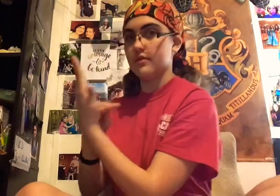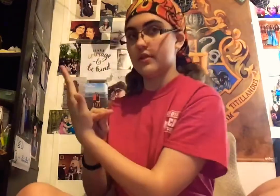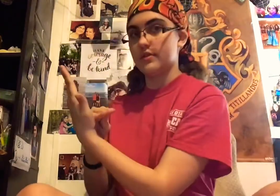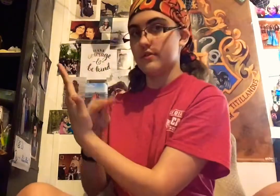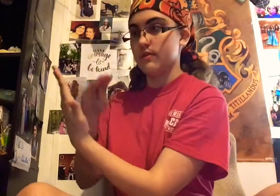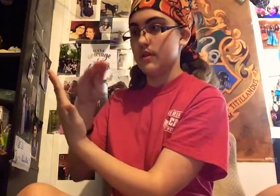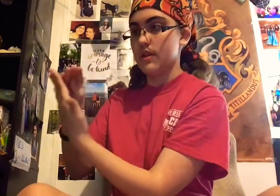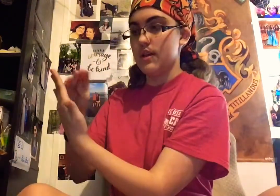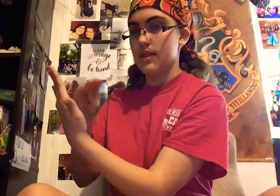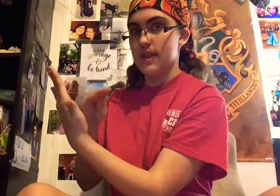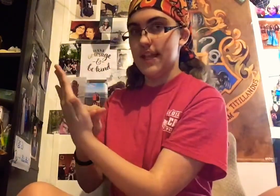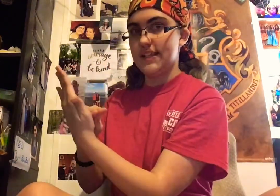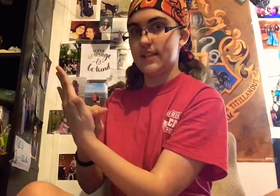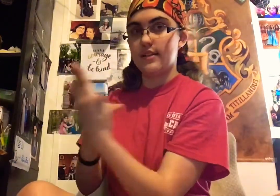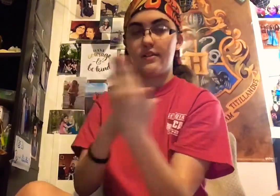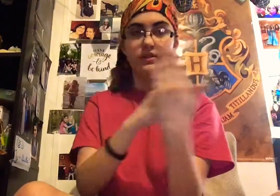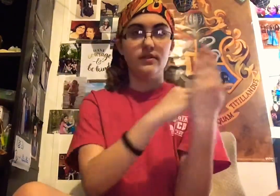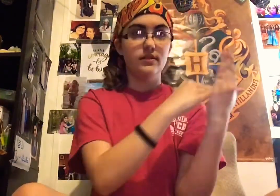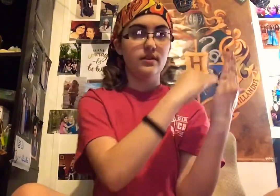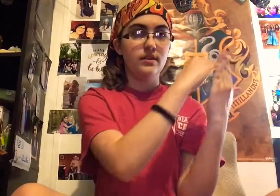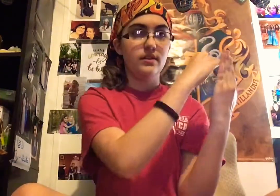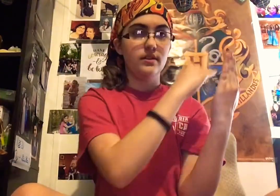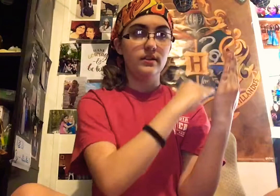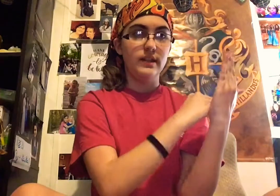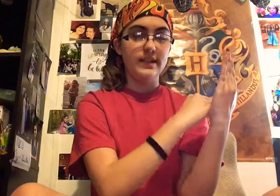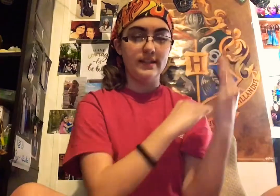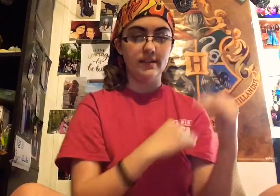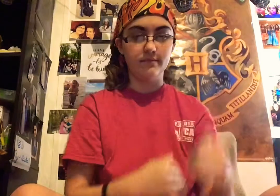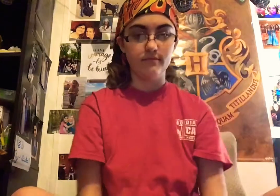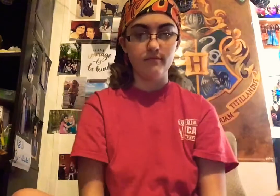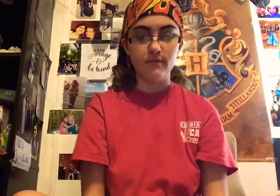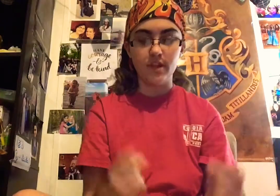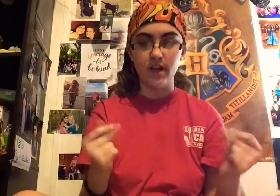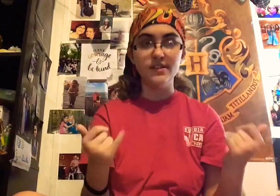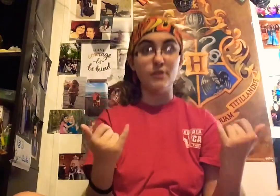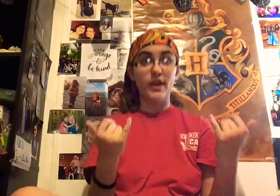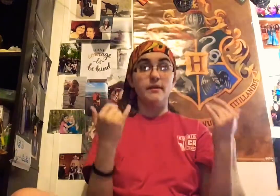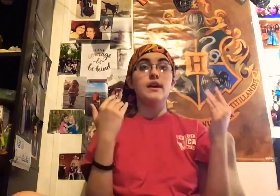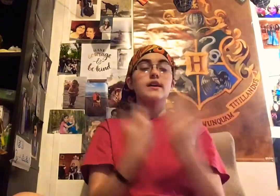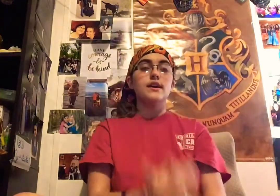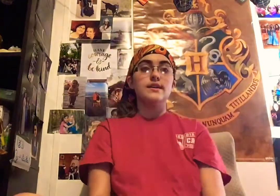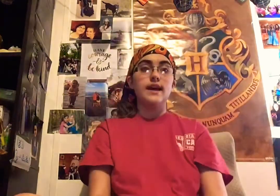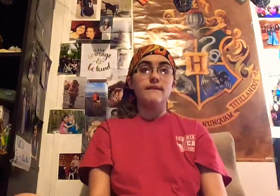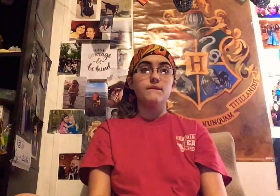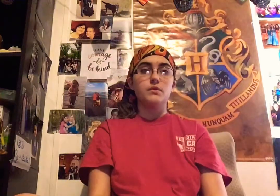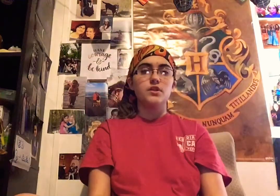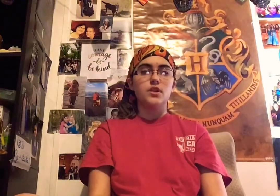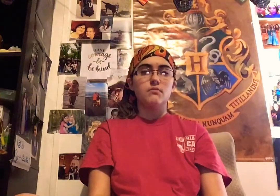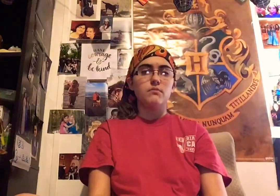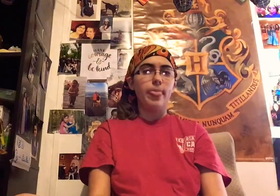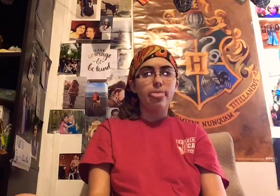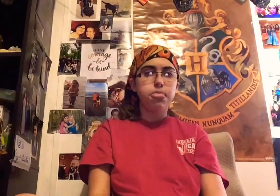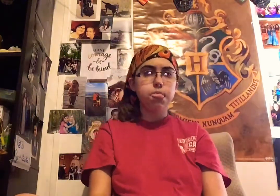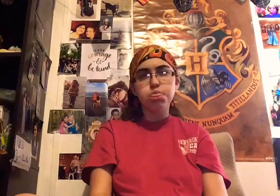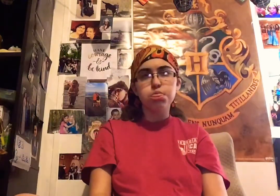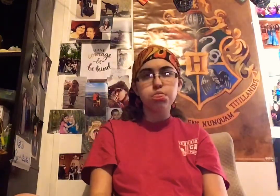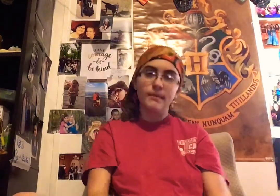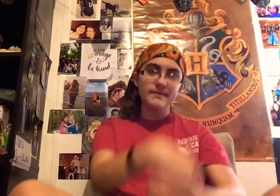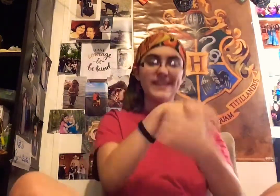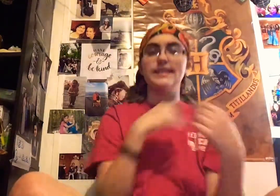Okay, so lesson. Lesson. Awesome. Okay, time for some